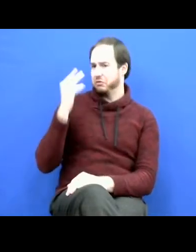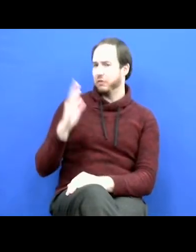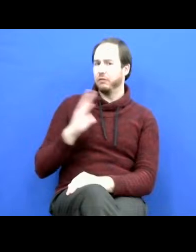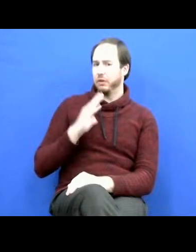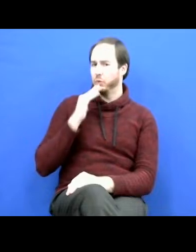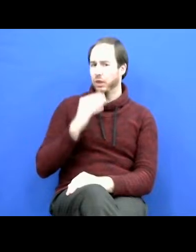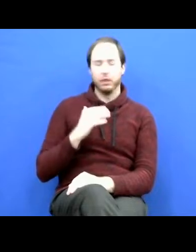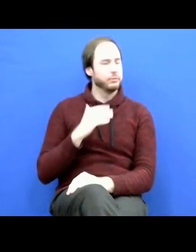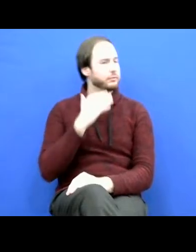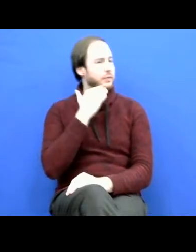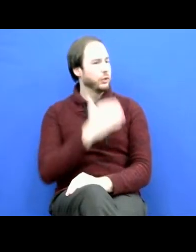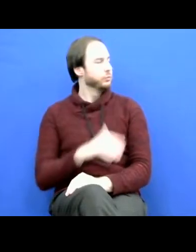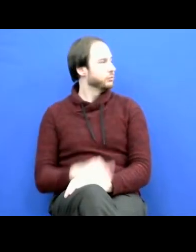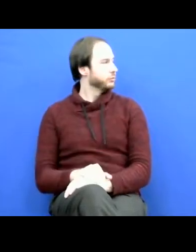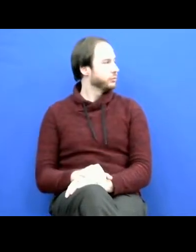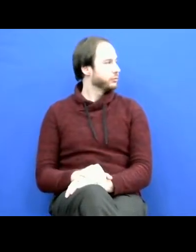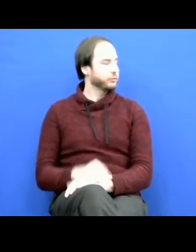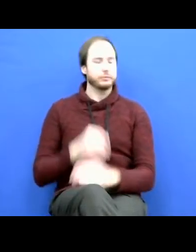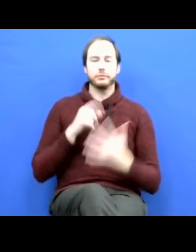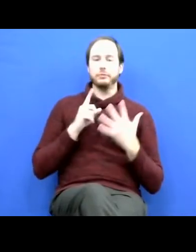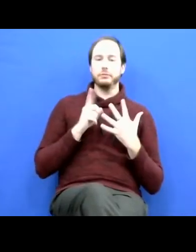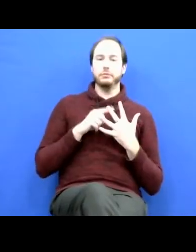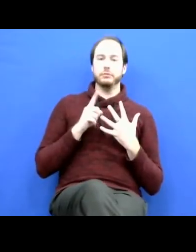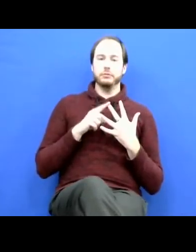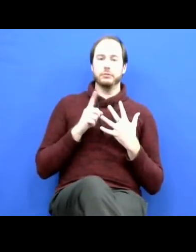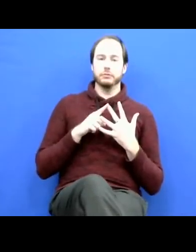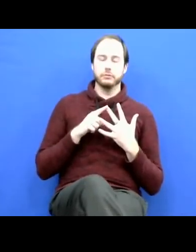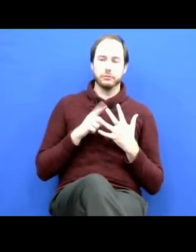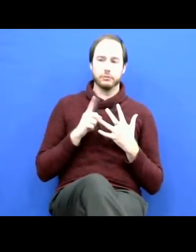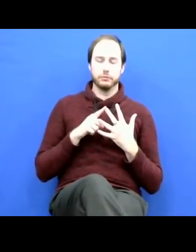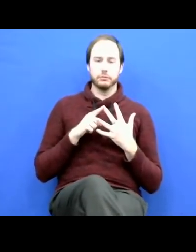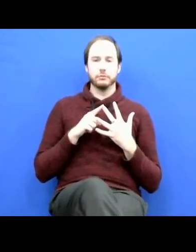Okay. Thank you. So, yep. So one of the other things,